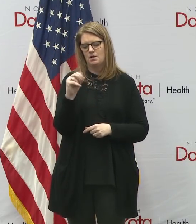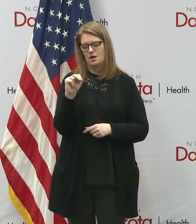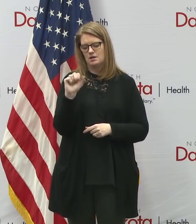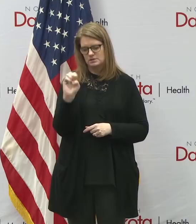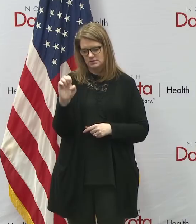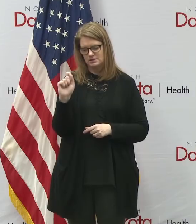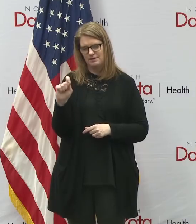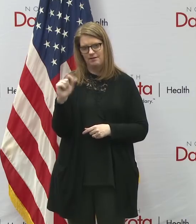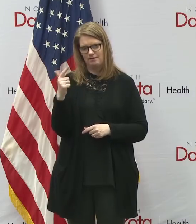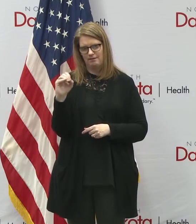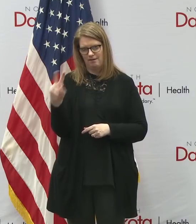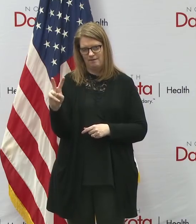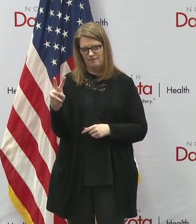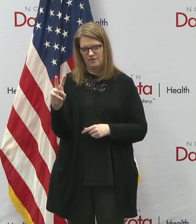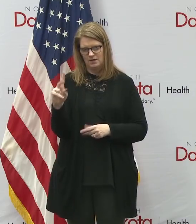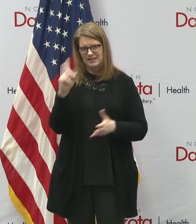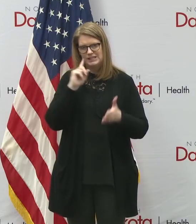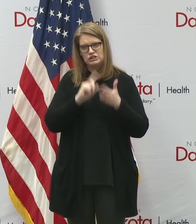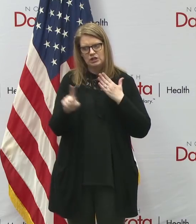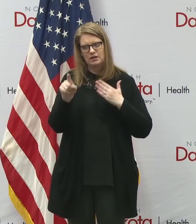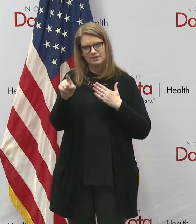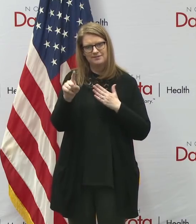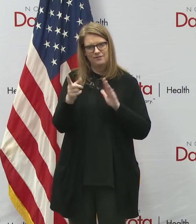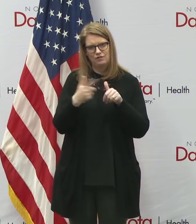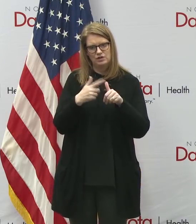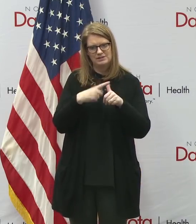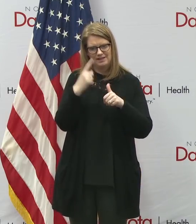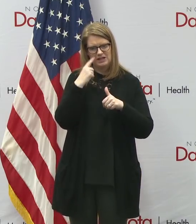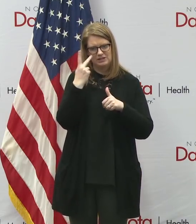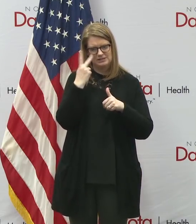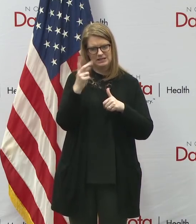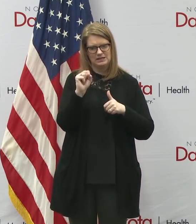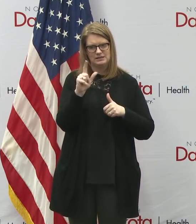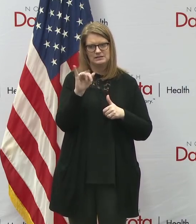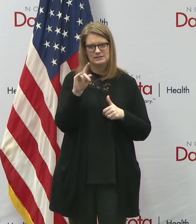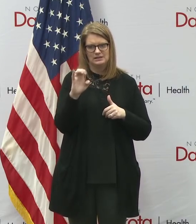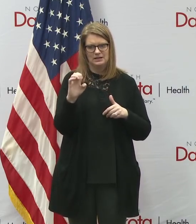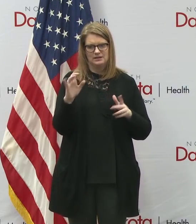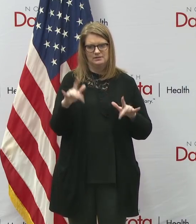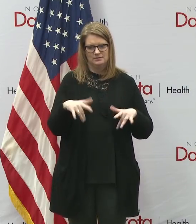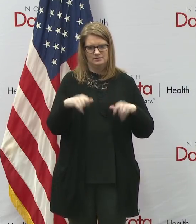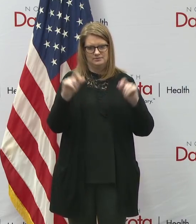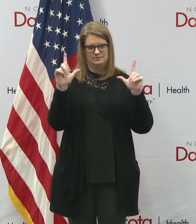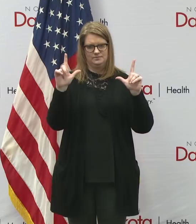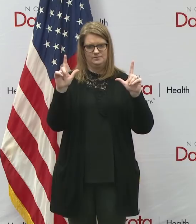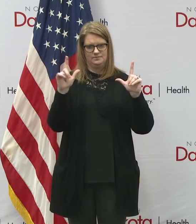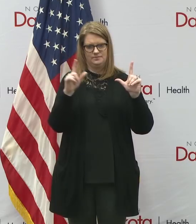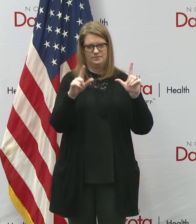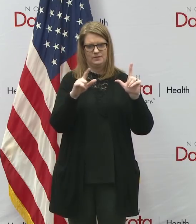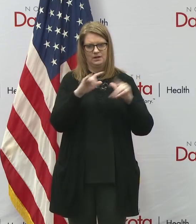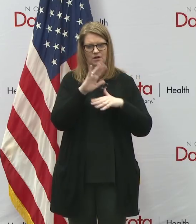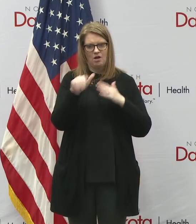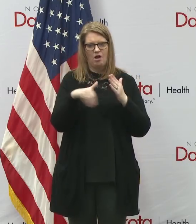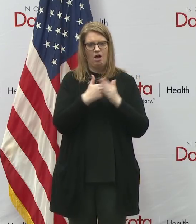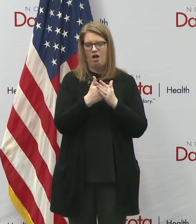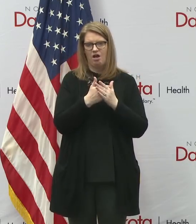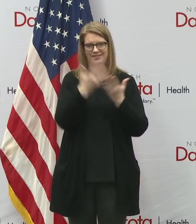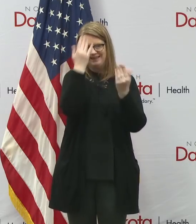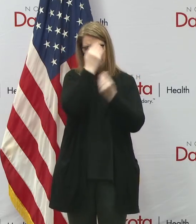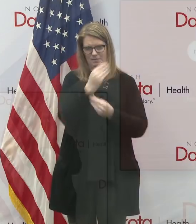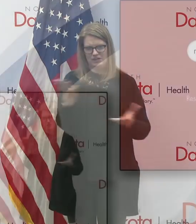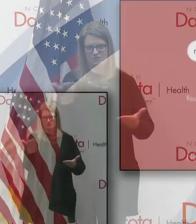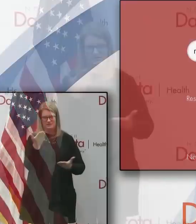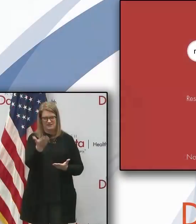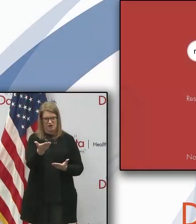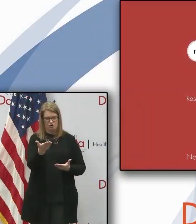ndresponse.gov, and you see that I think up on a slide coming up, which is the all the kinds of information that are up there, and